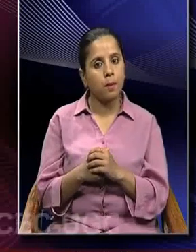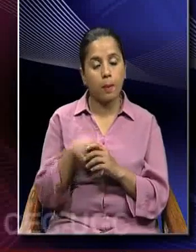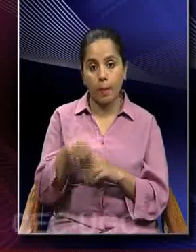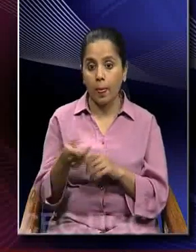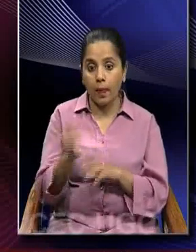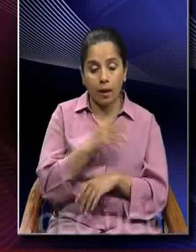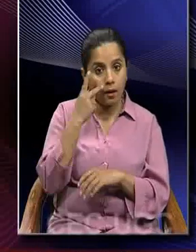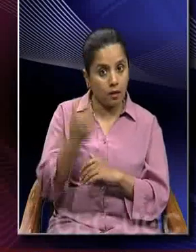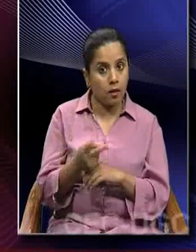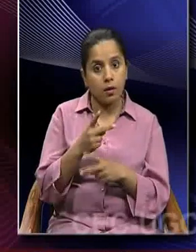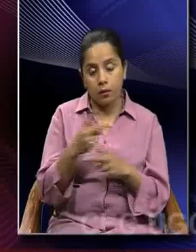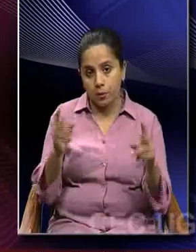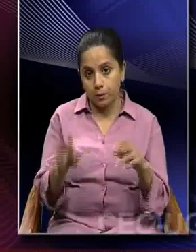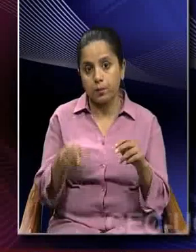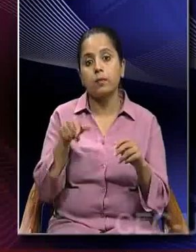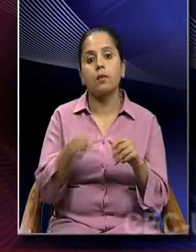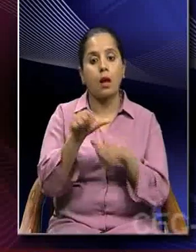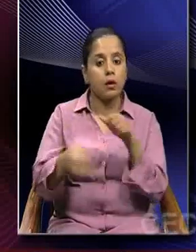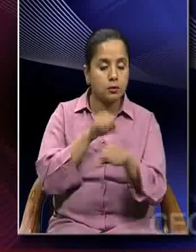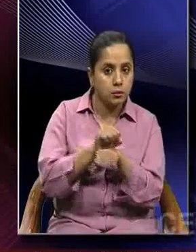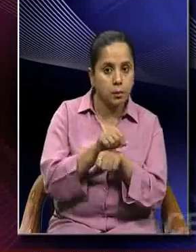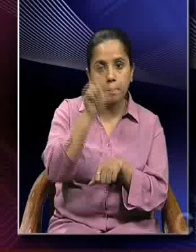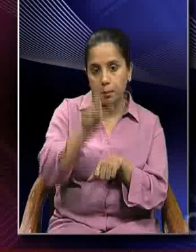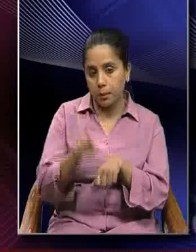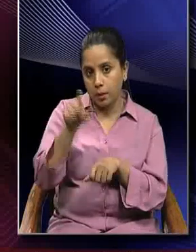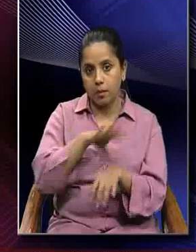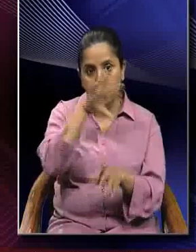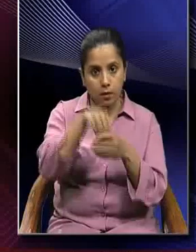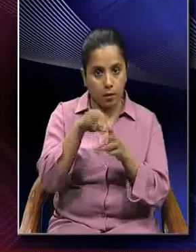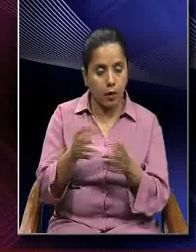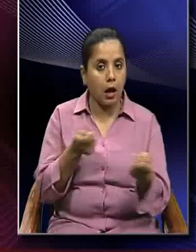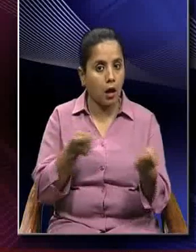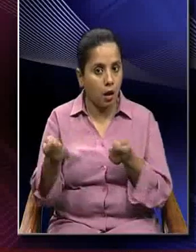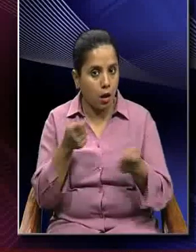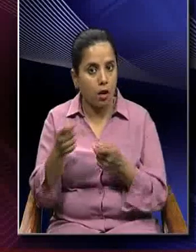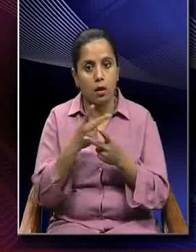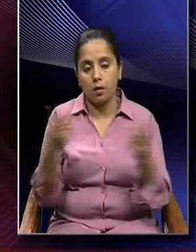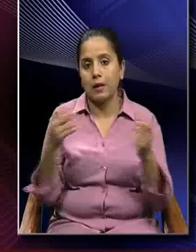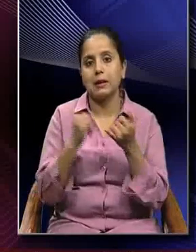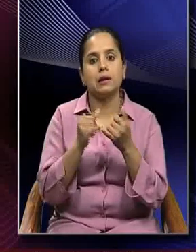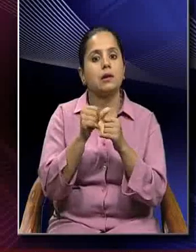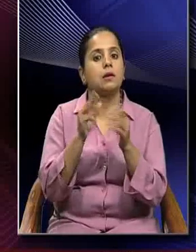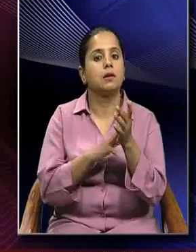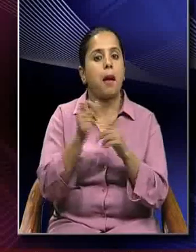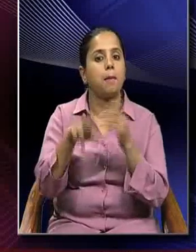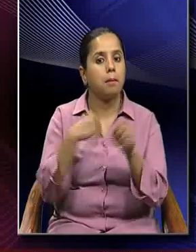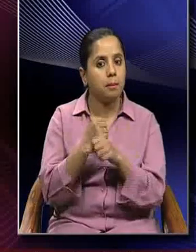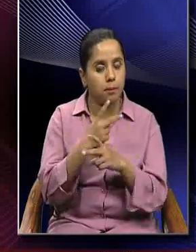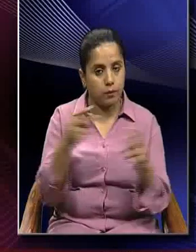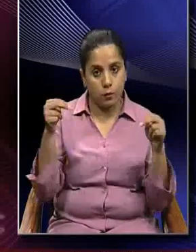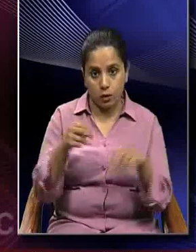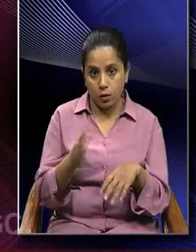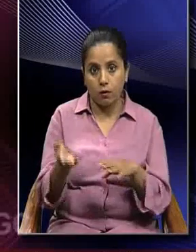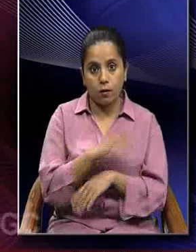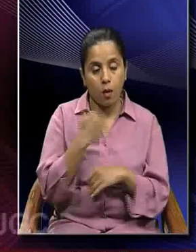Assumption of random assignment of the participant in the intervention or control and random sampling required to draw inferences from